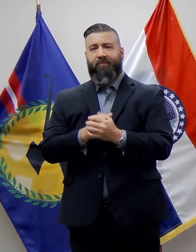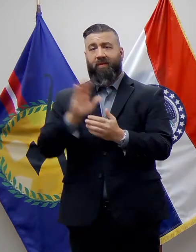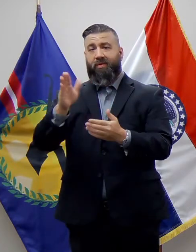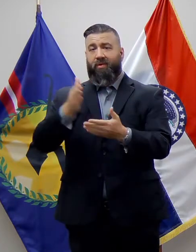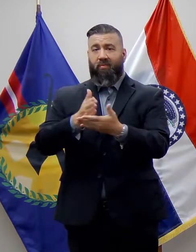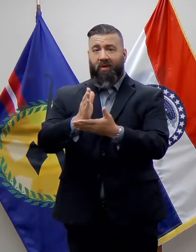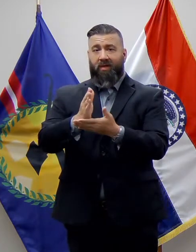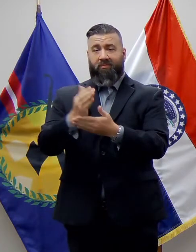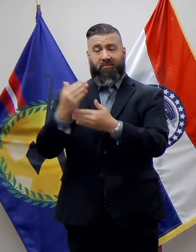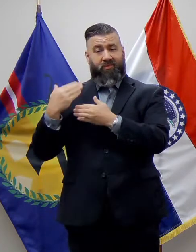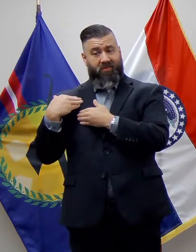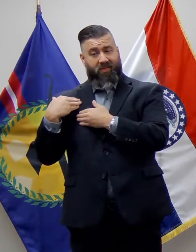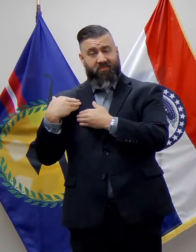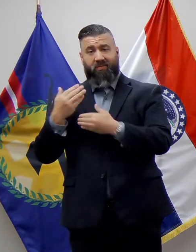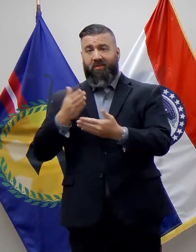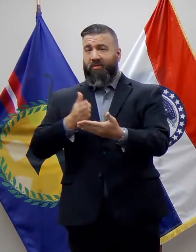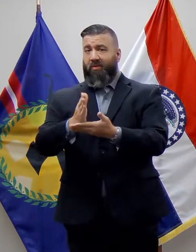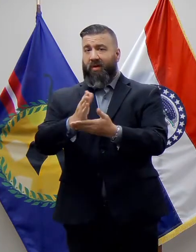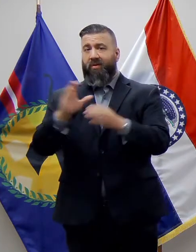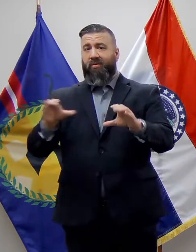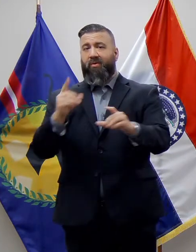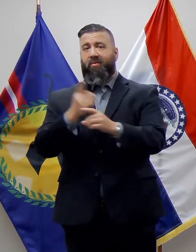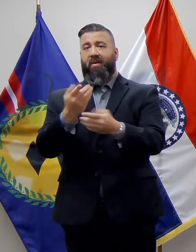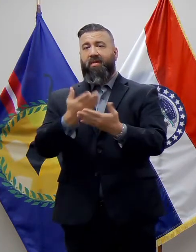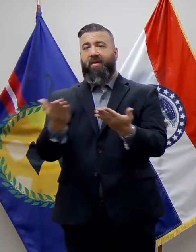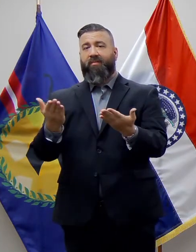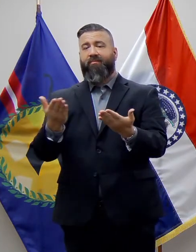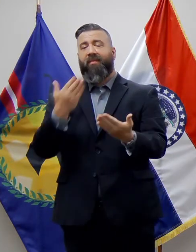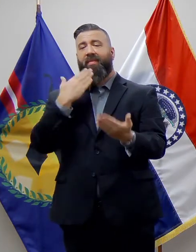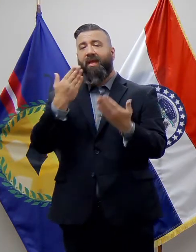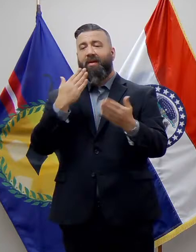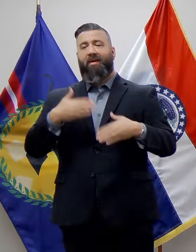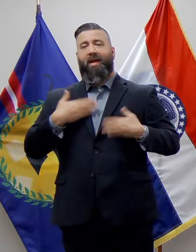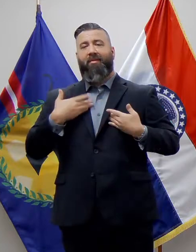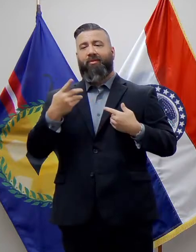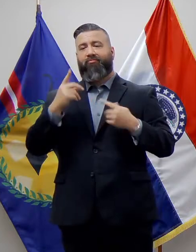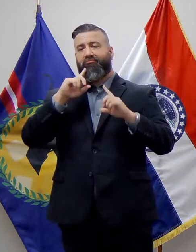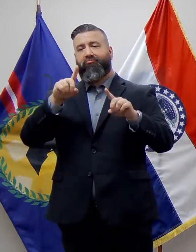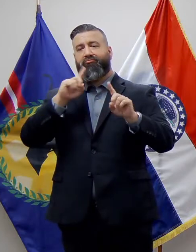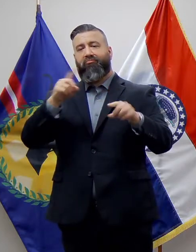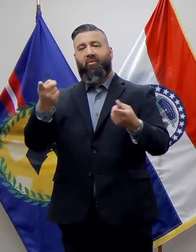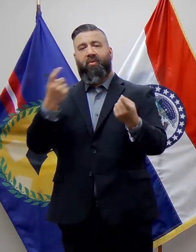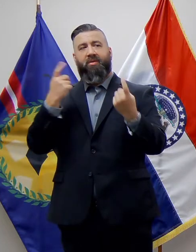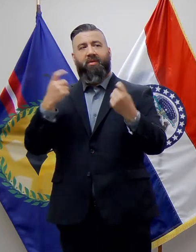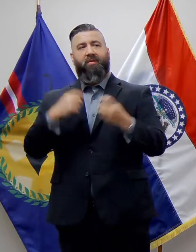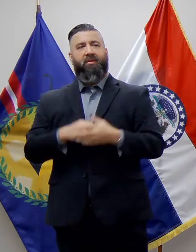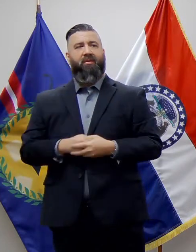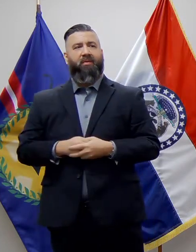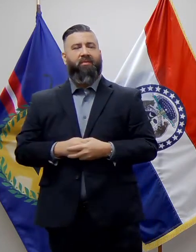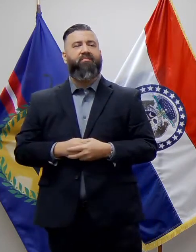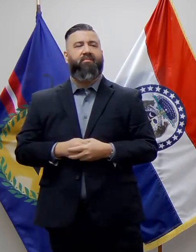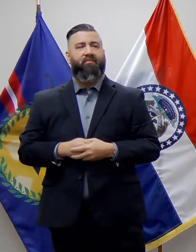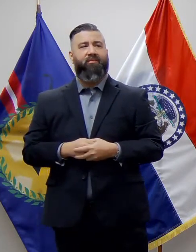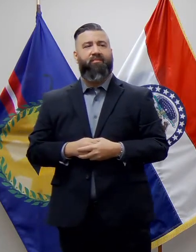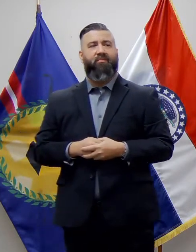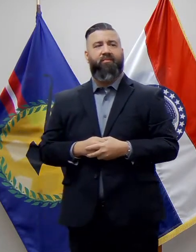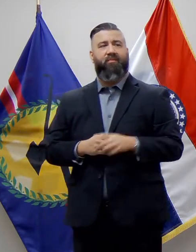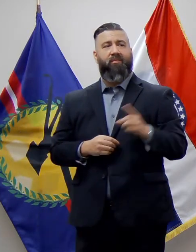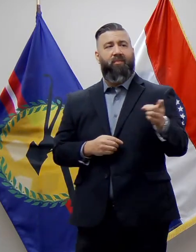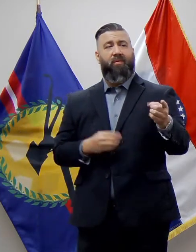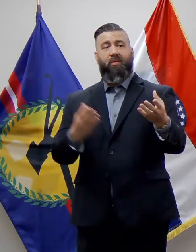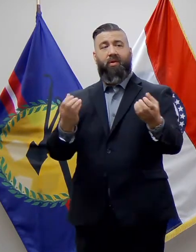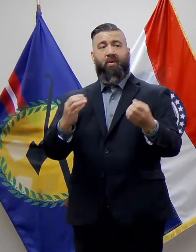right to do the right thing. Thank you, and I'd be happy to take any questions. Do you want the county council to pass a mask